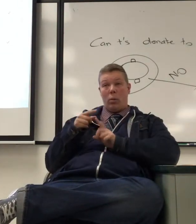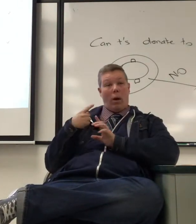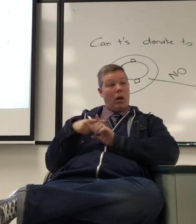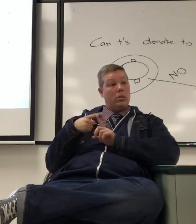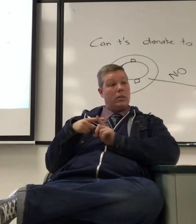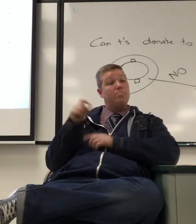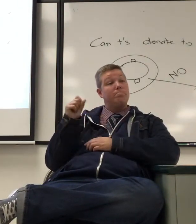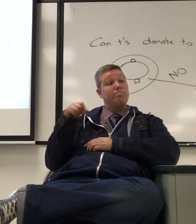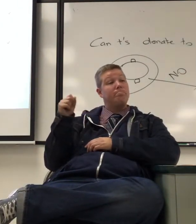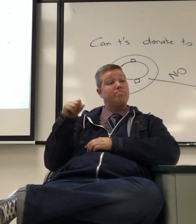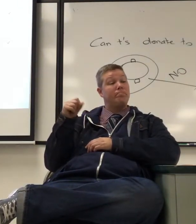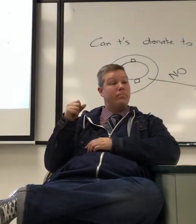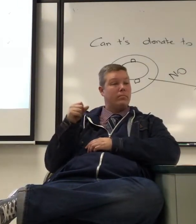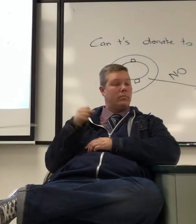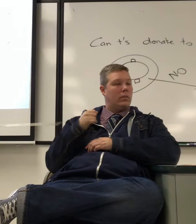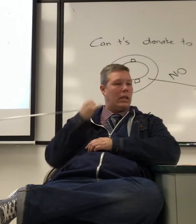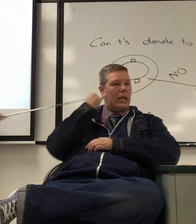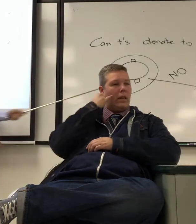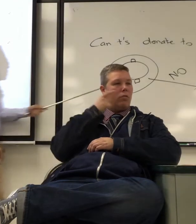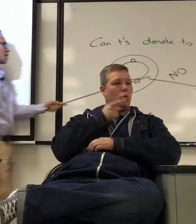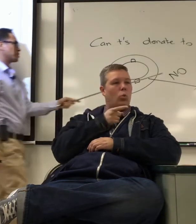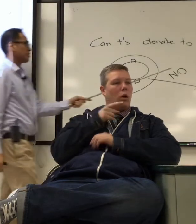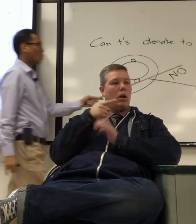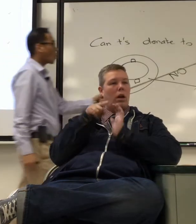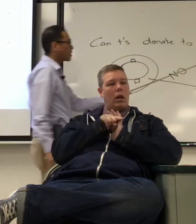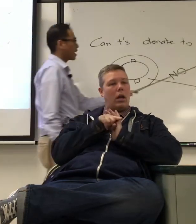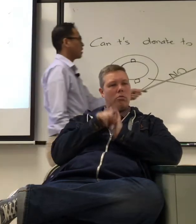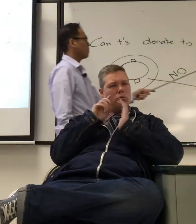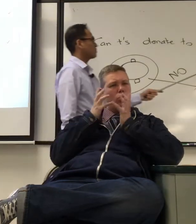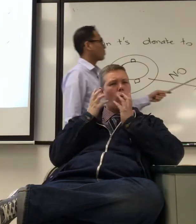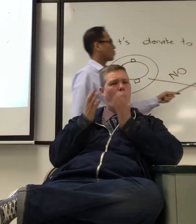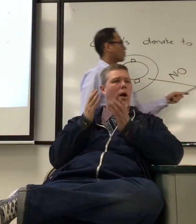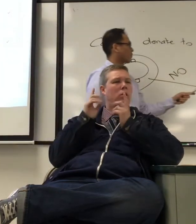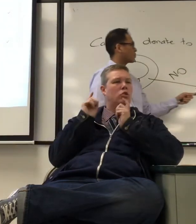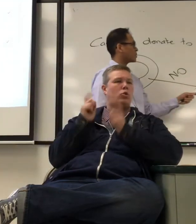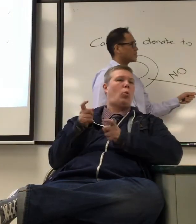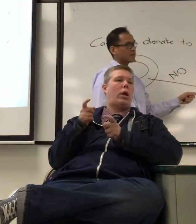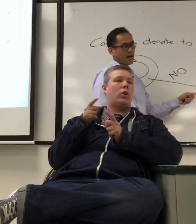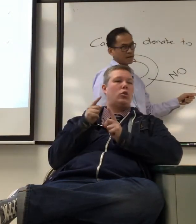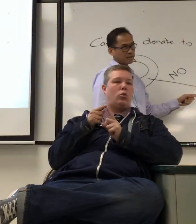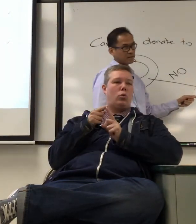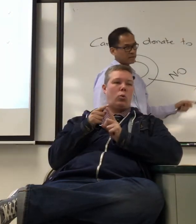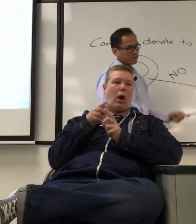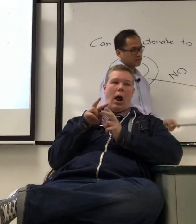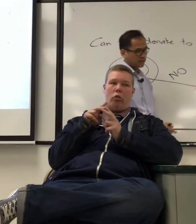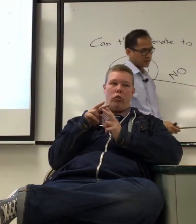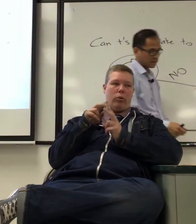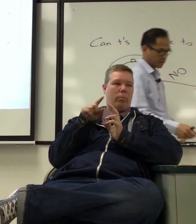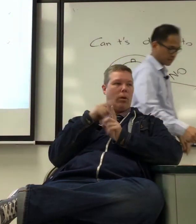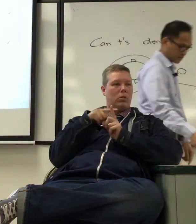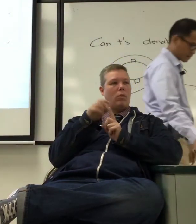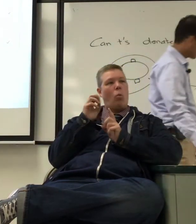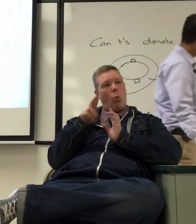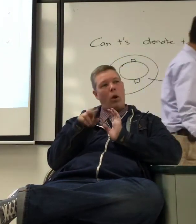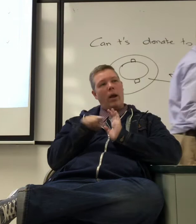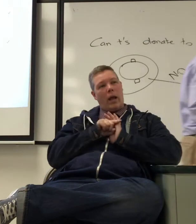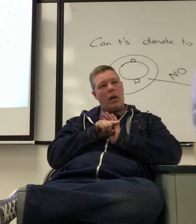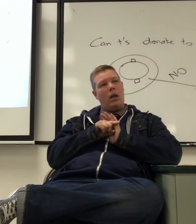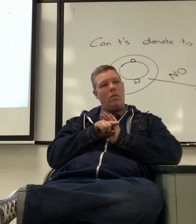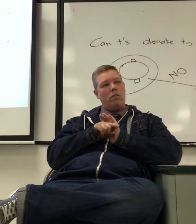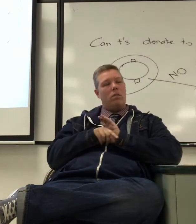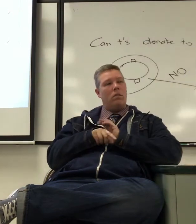positives. If you're negative, you can donate to positives or negatives. So the reverse is a yes.